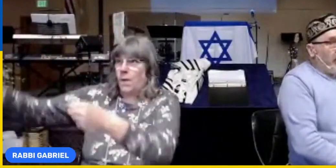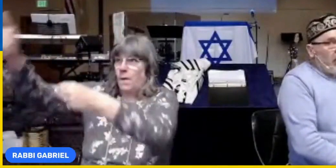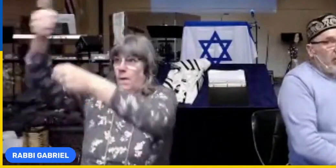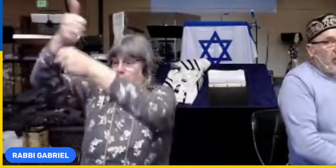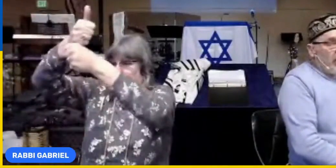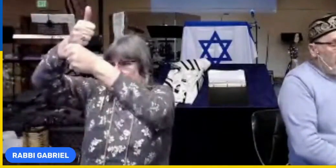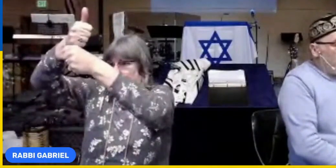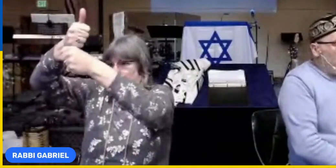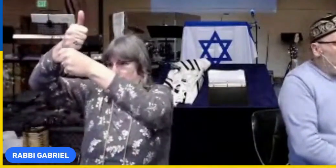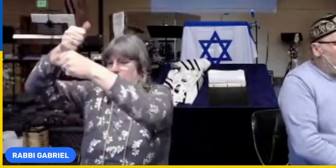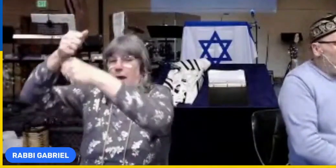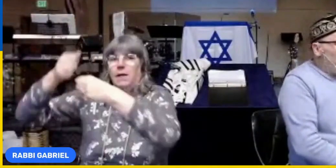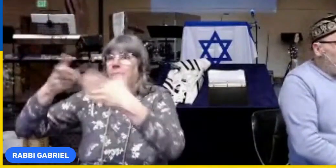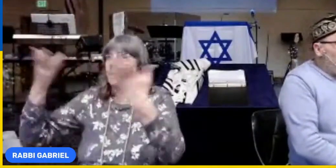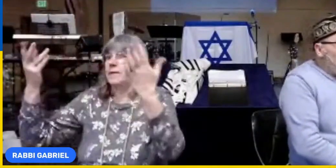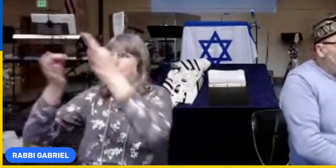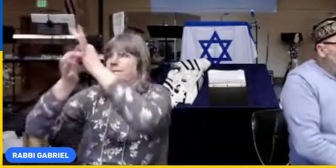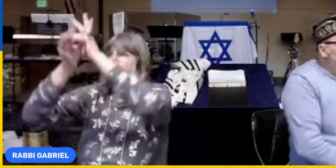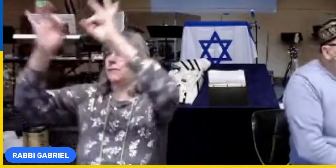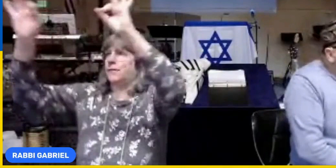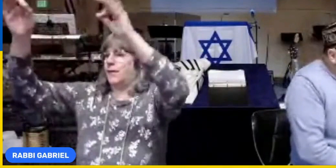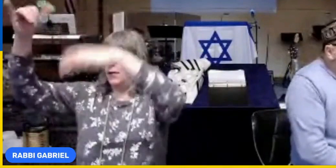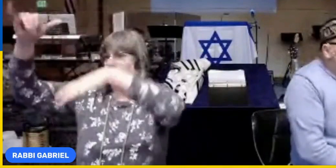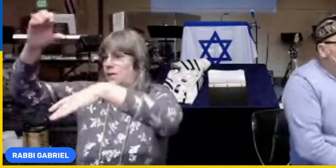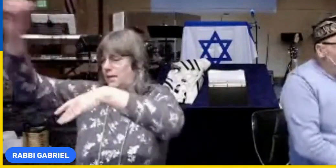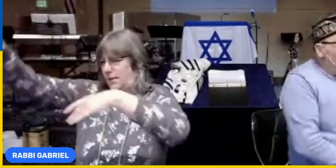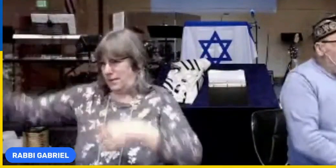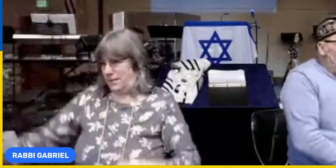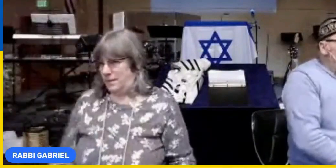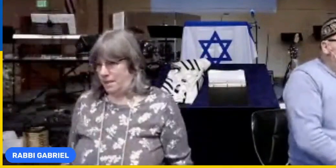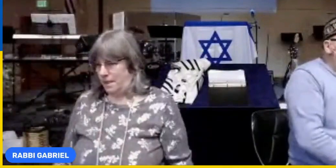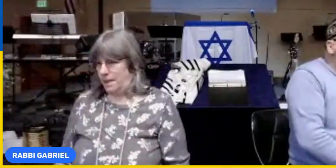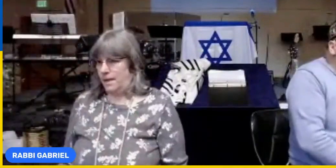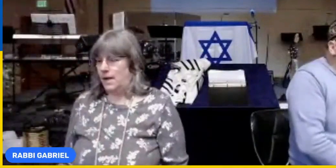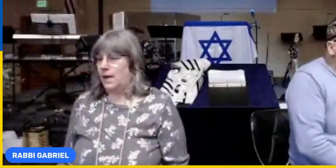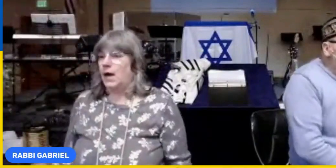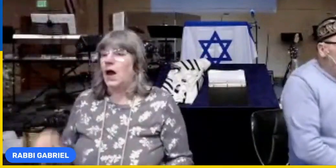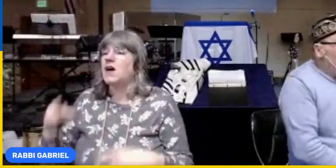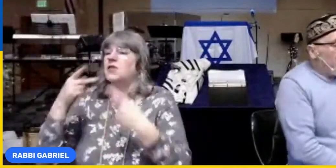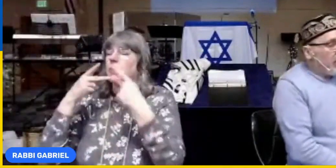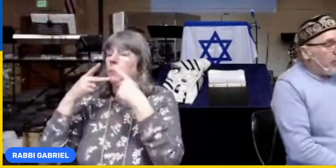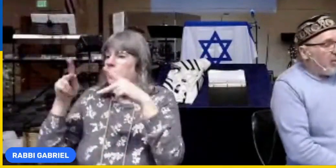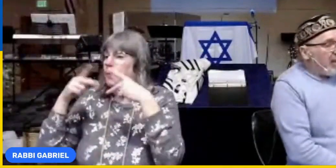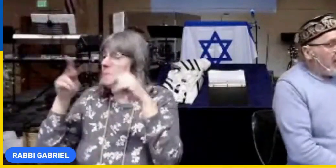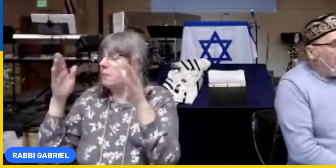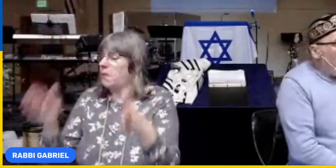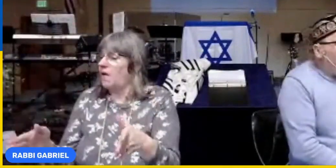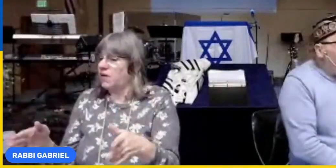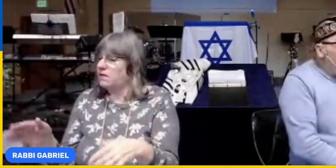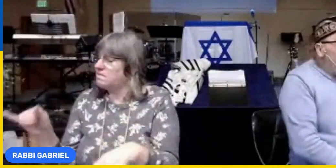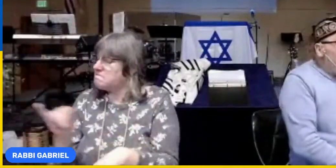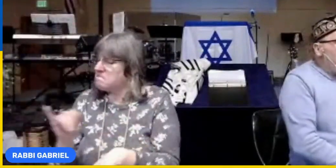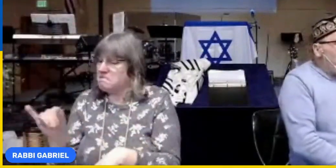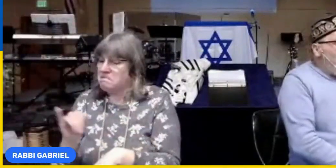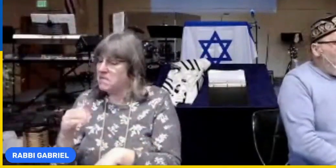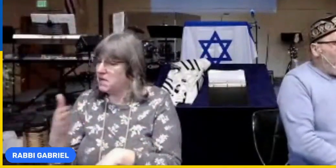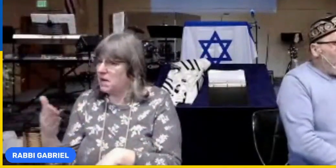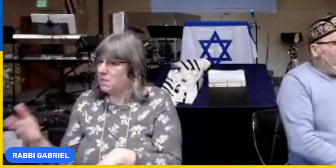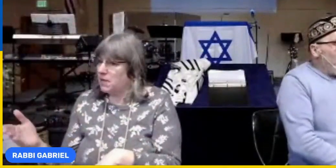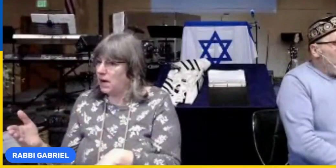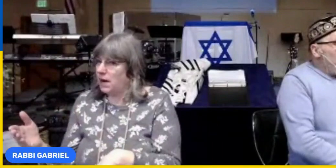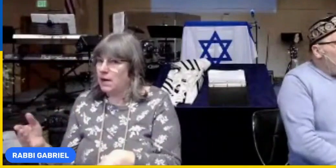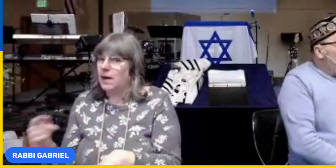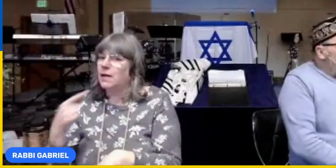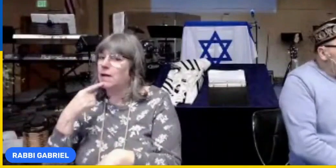great salvation. The prophets built on the same theme, predicting a future